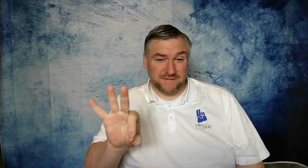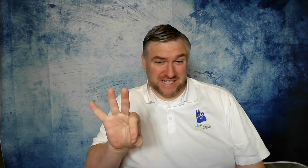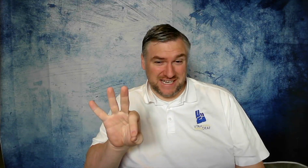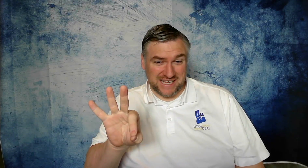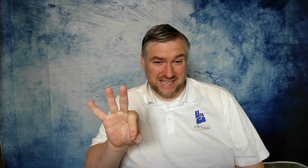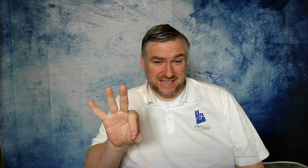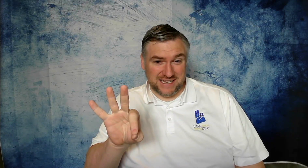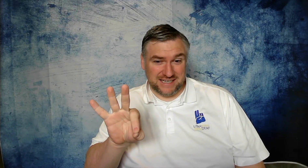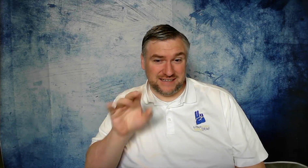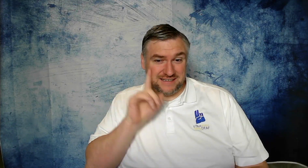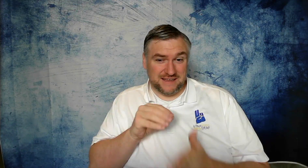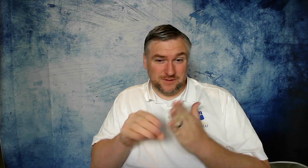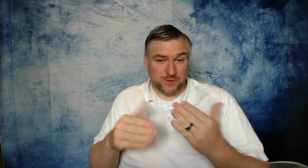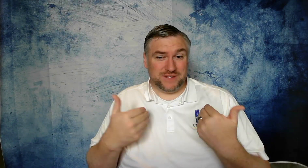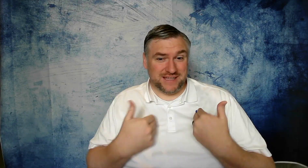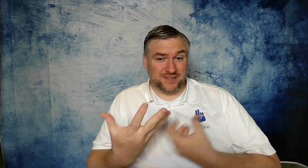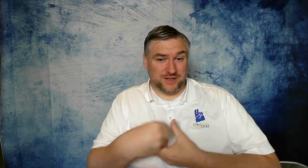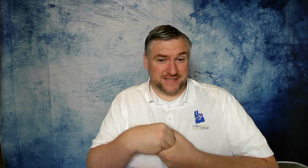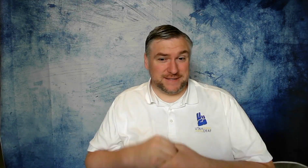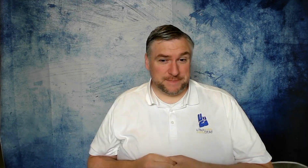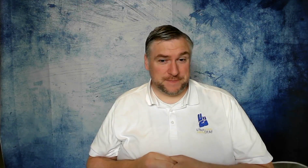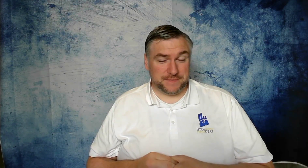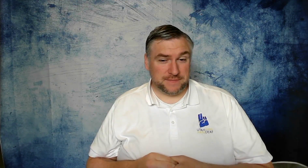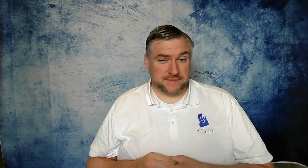autistic student for every 59 deaf students.